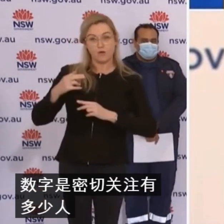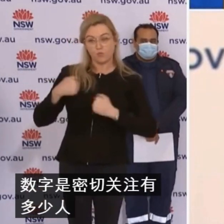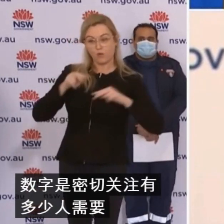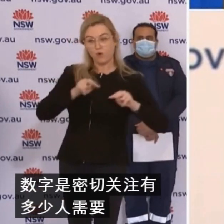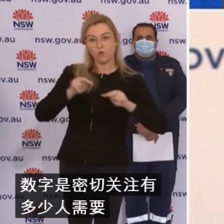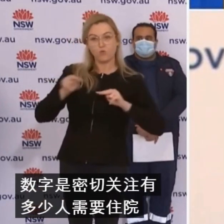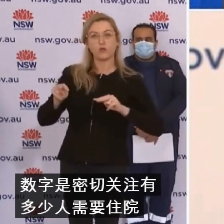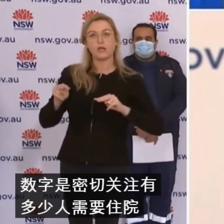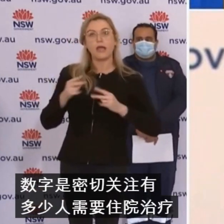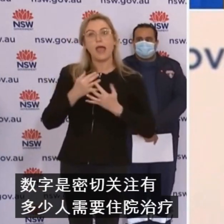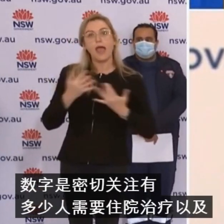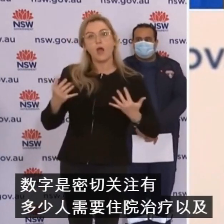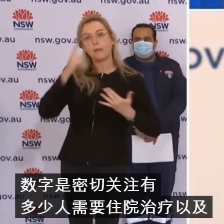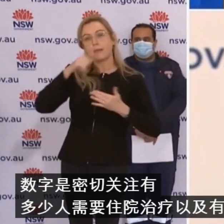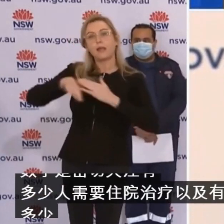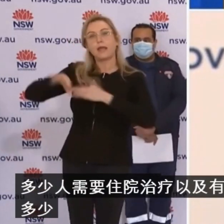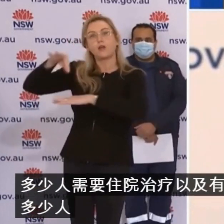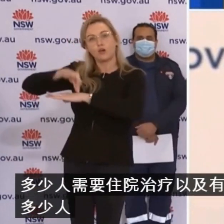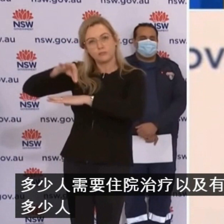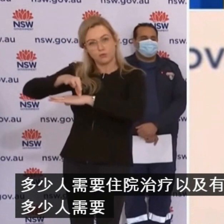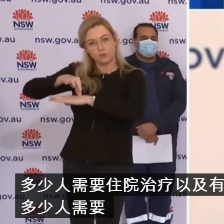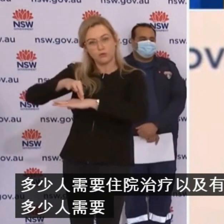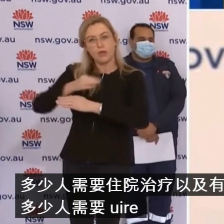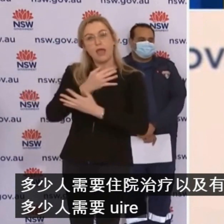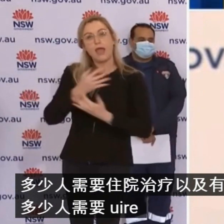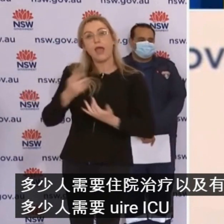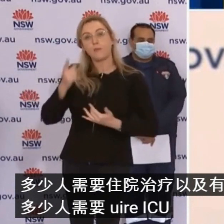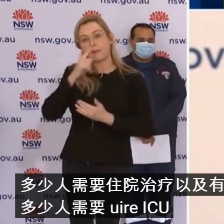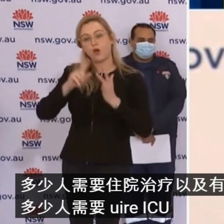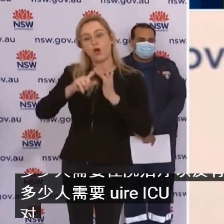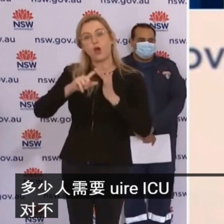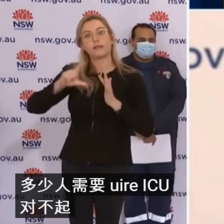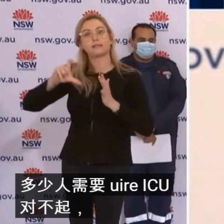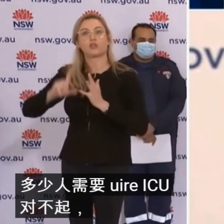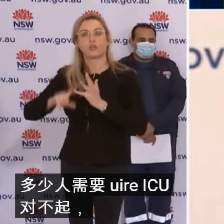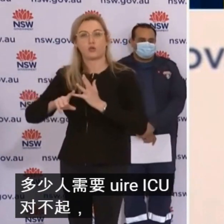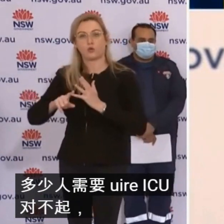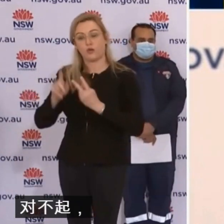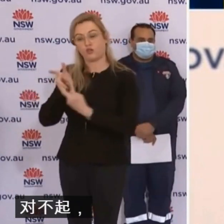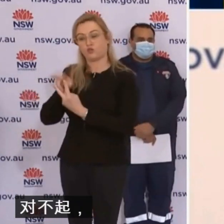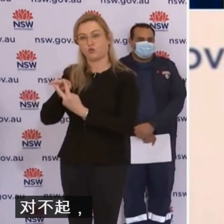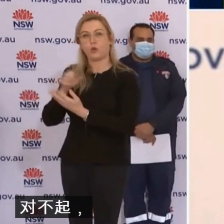many people require hospital care and how many people require intensive care. Sorry, just a...